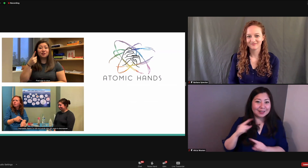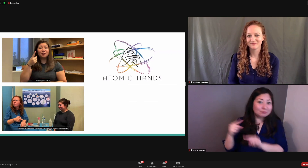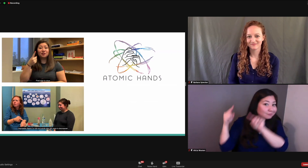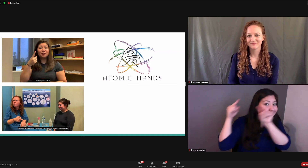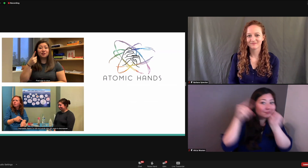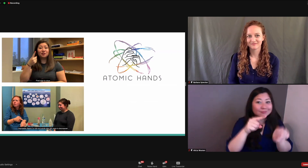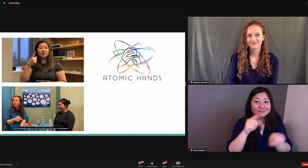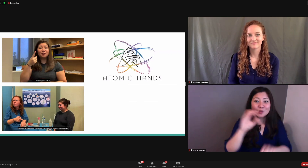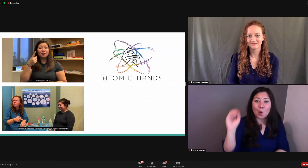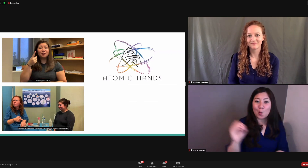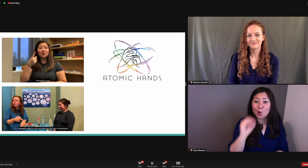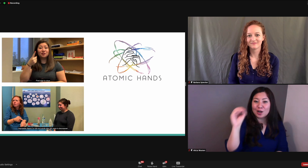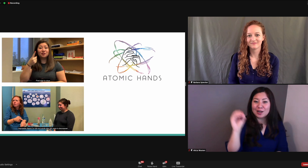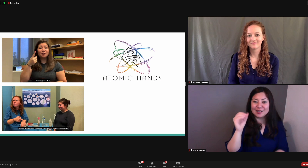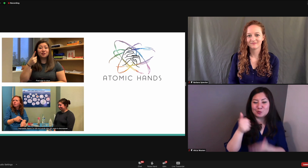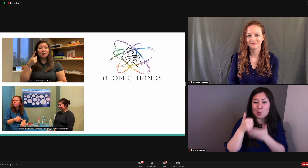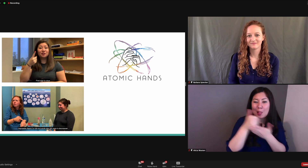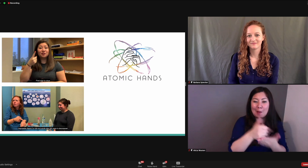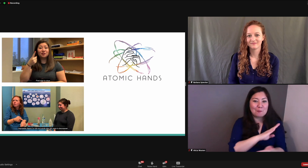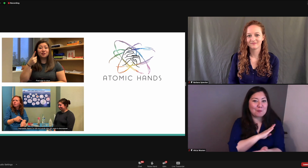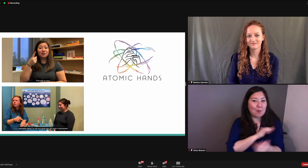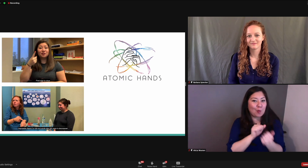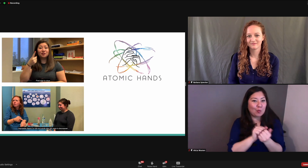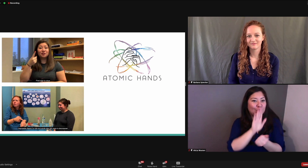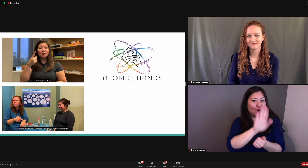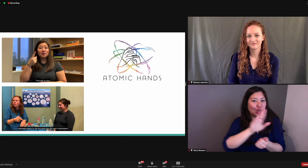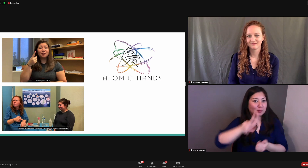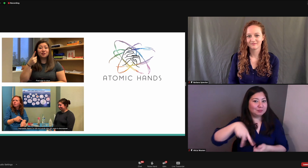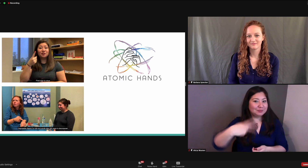to get people engaged on different topics.